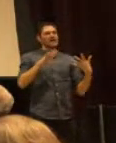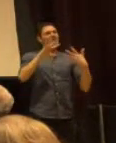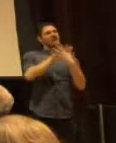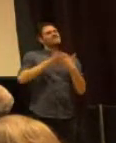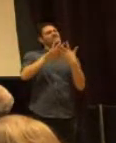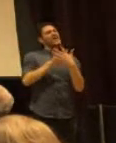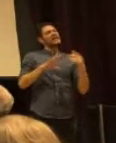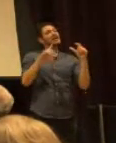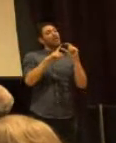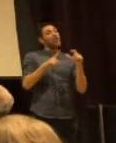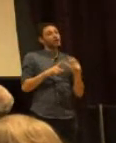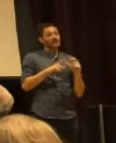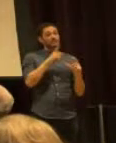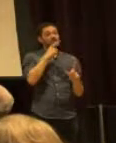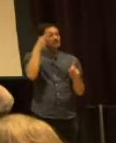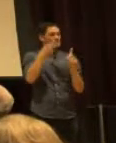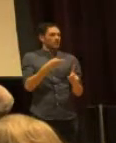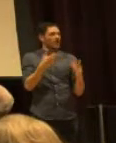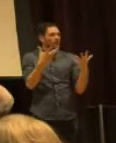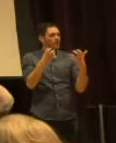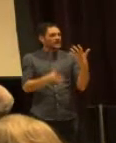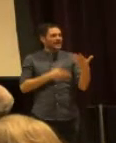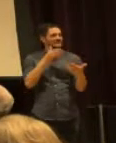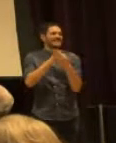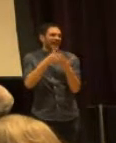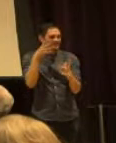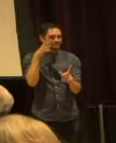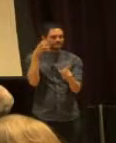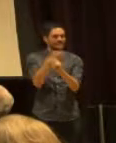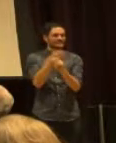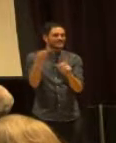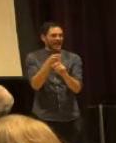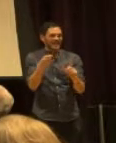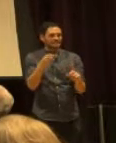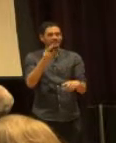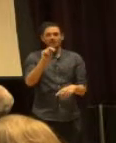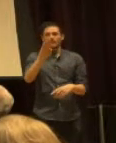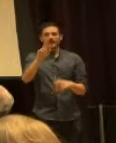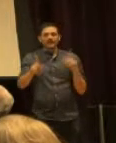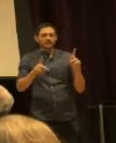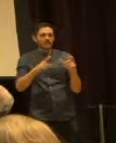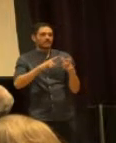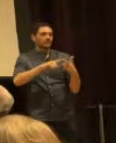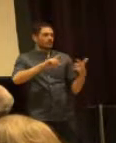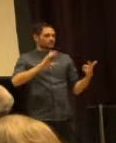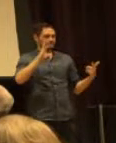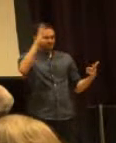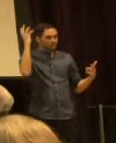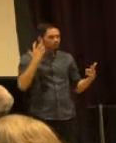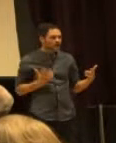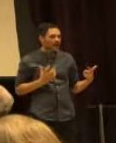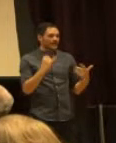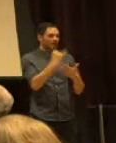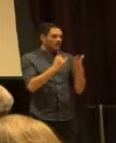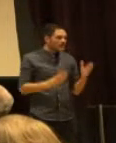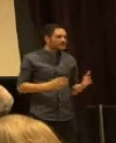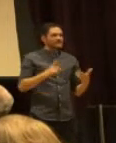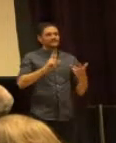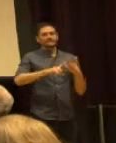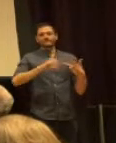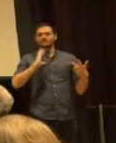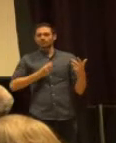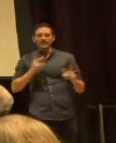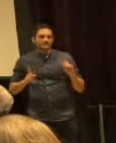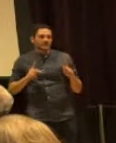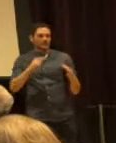attack gender nonconforming queer people, to attack drag artists, and to just attack the